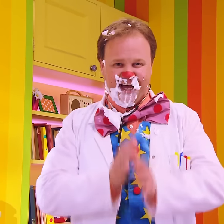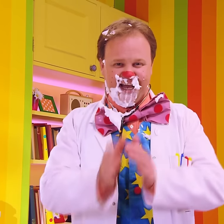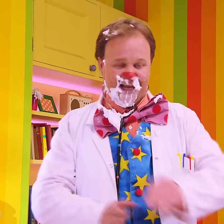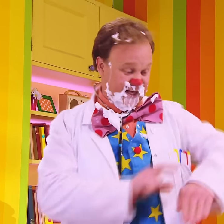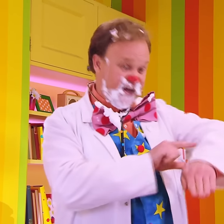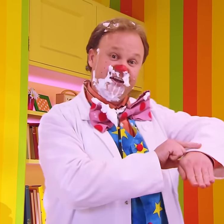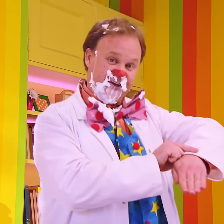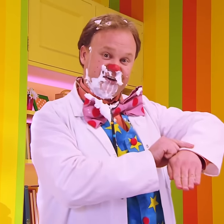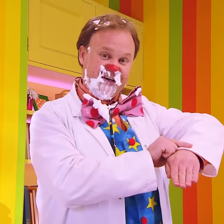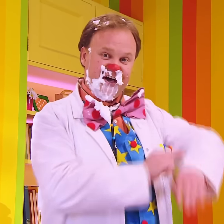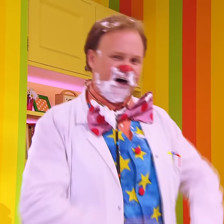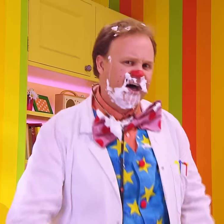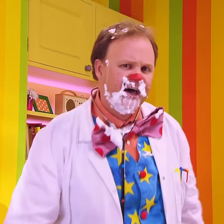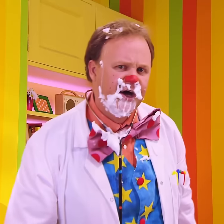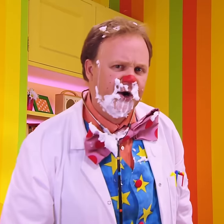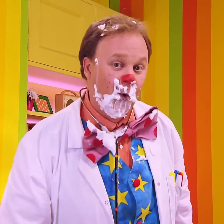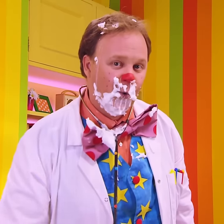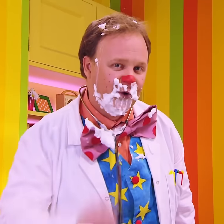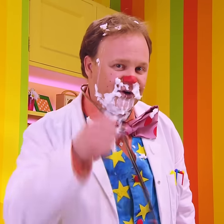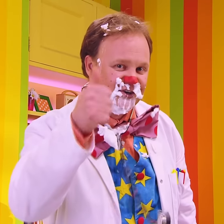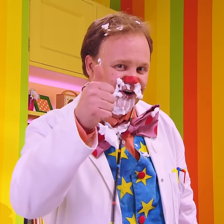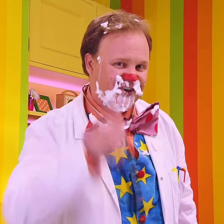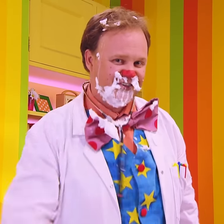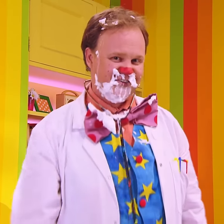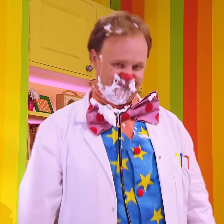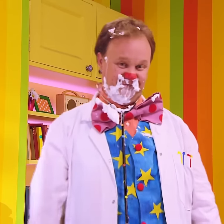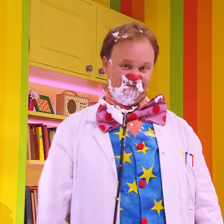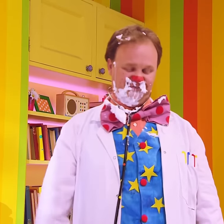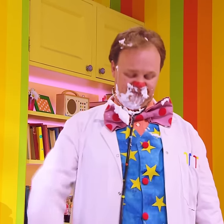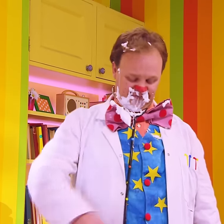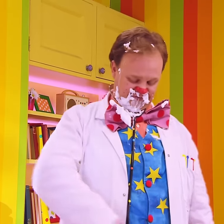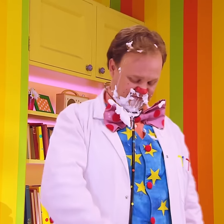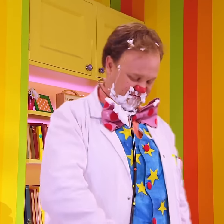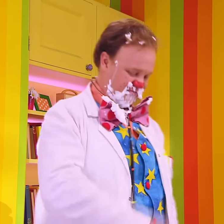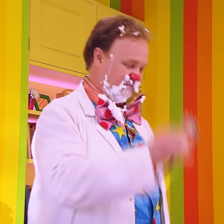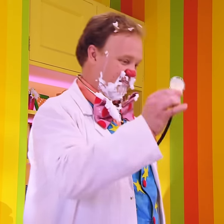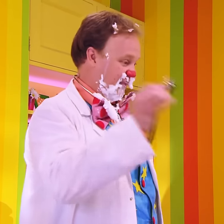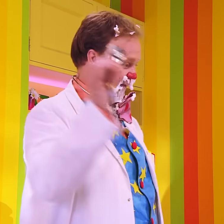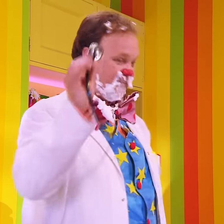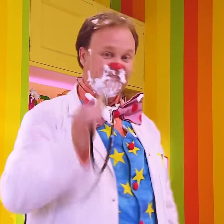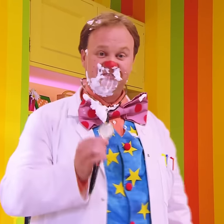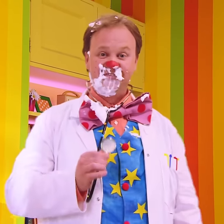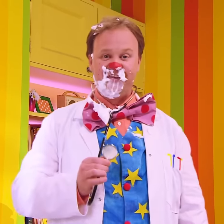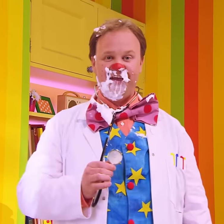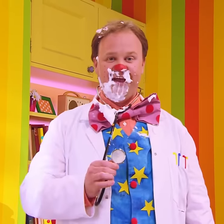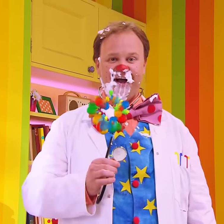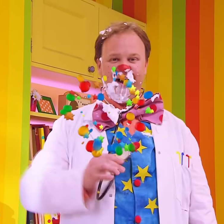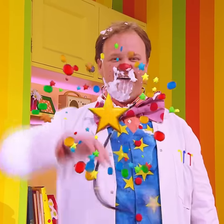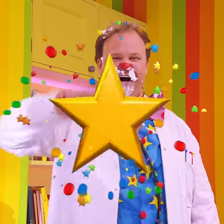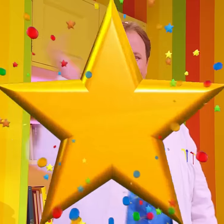sign doctor. Oh, good doctors. Thank you, Dr. Tumble. You're our friend.